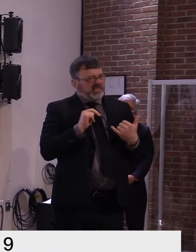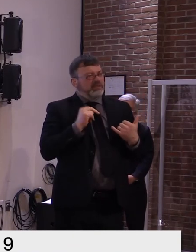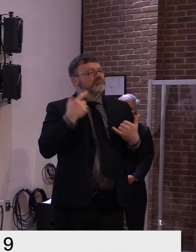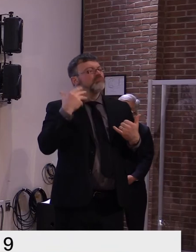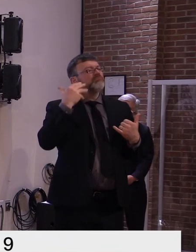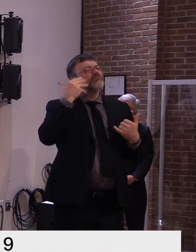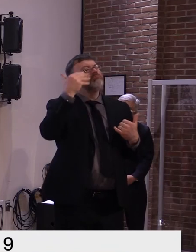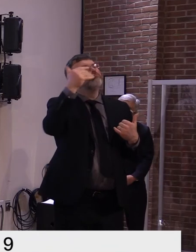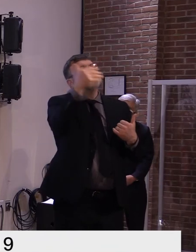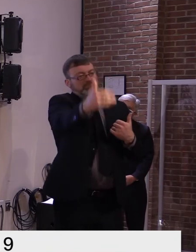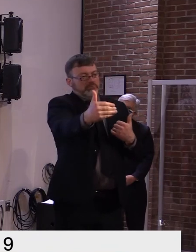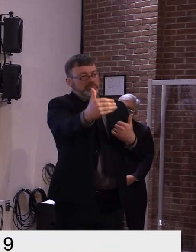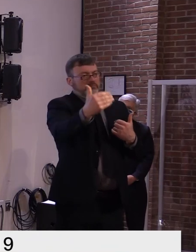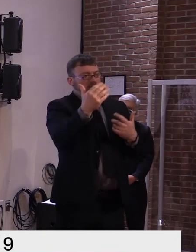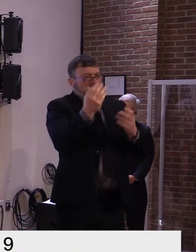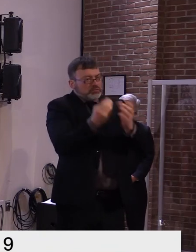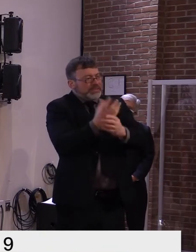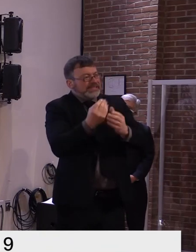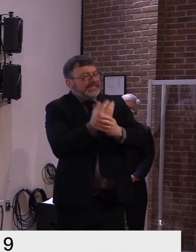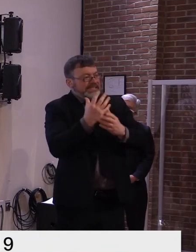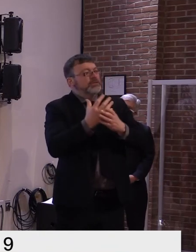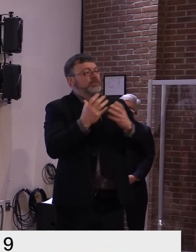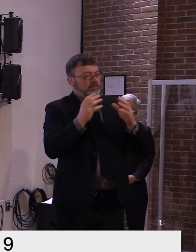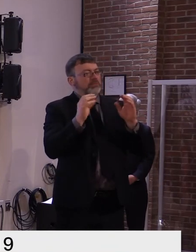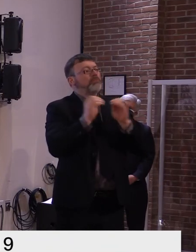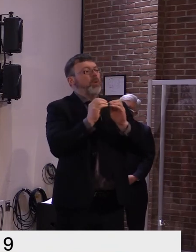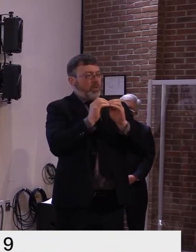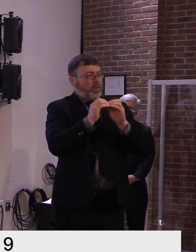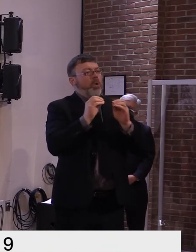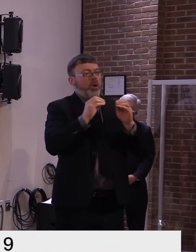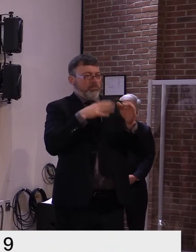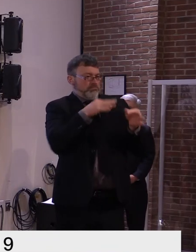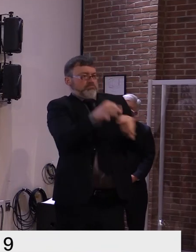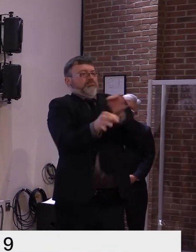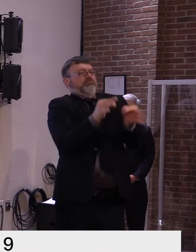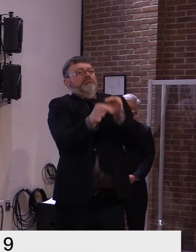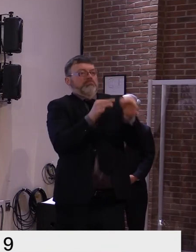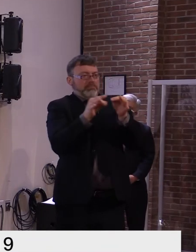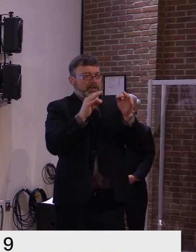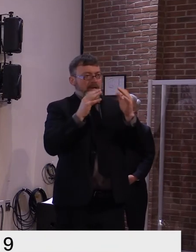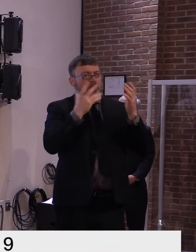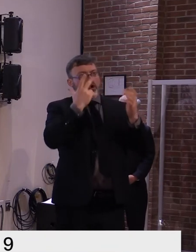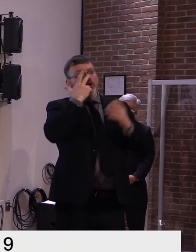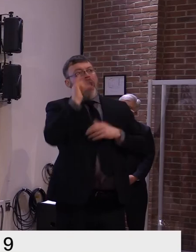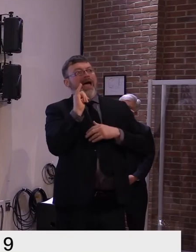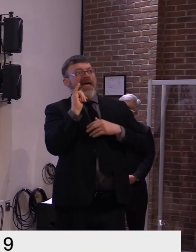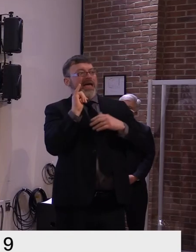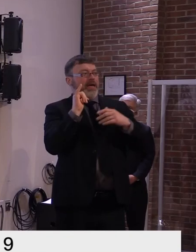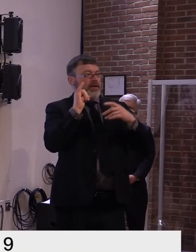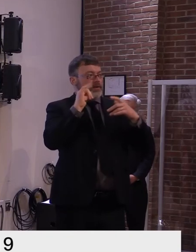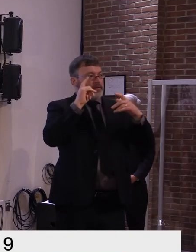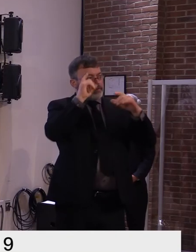So that kind of normal is a lot different than saying we're not going to wear masks, we're not going to